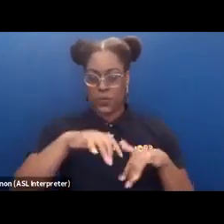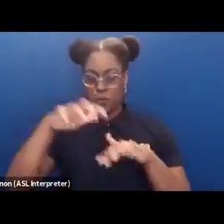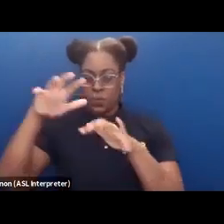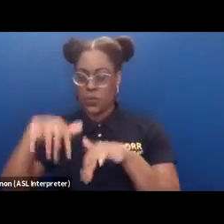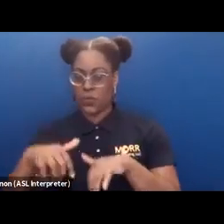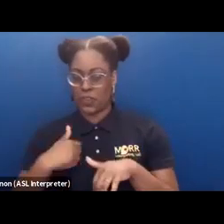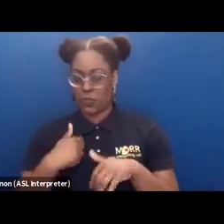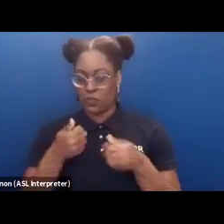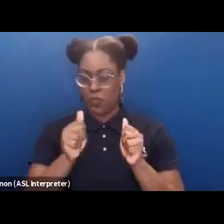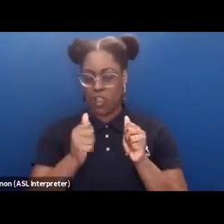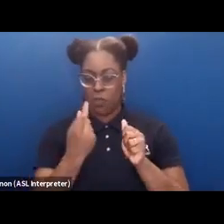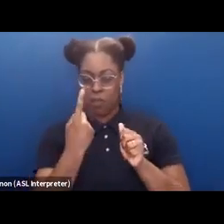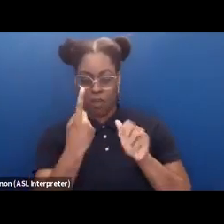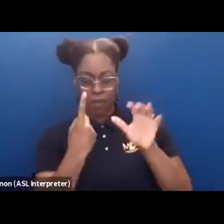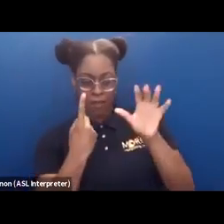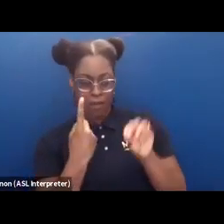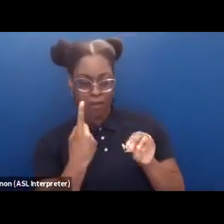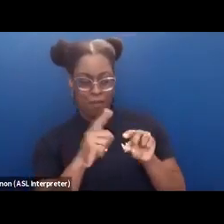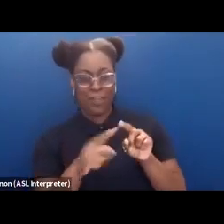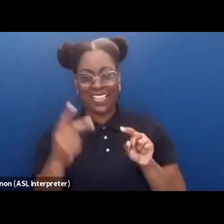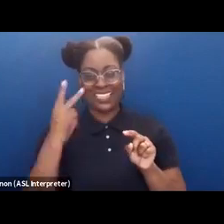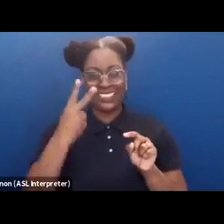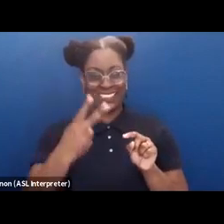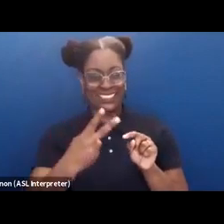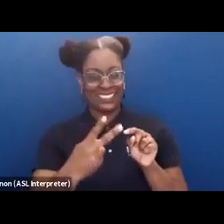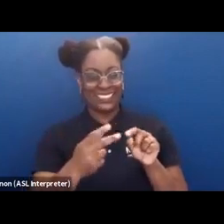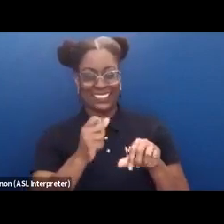to hide them, but it is blinking at me.